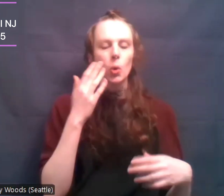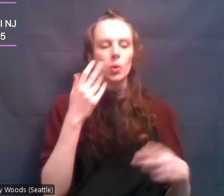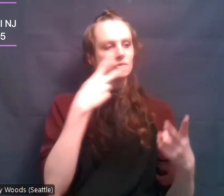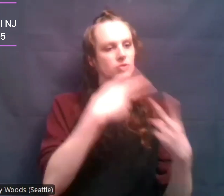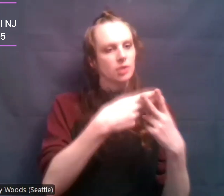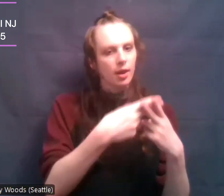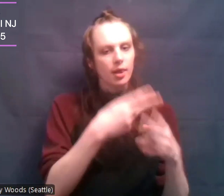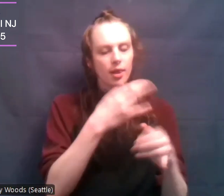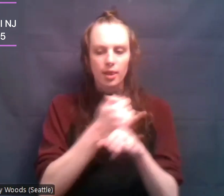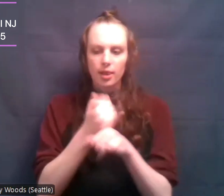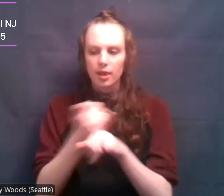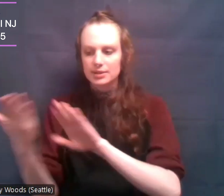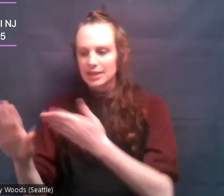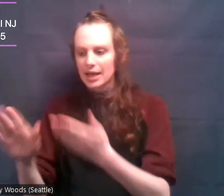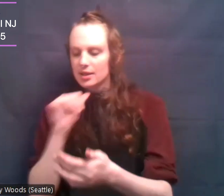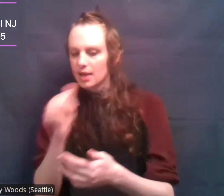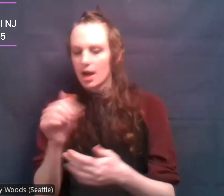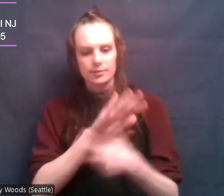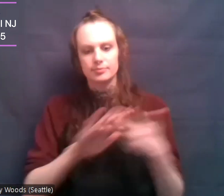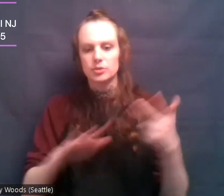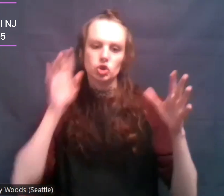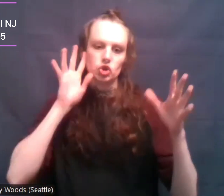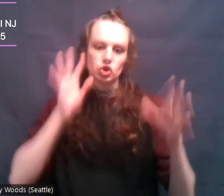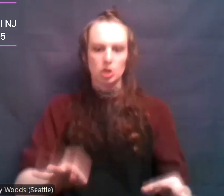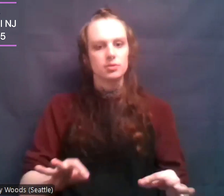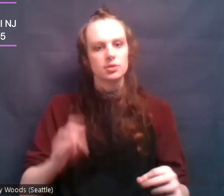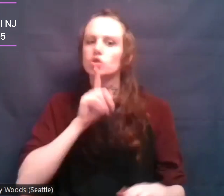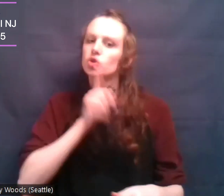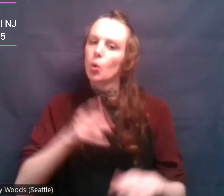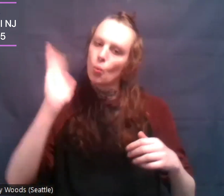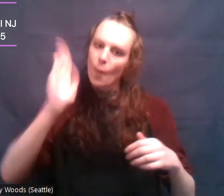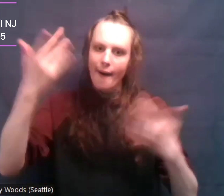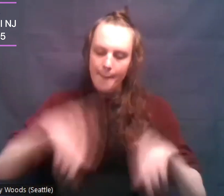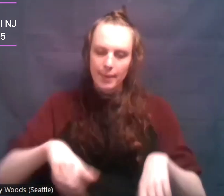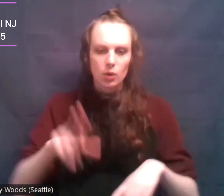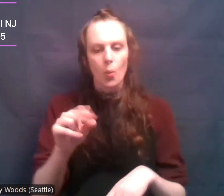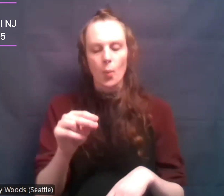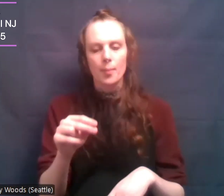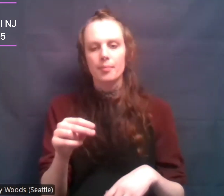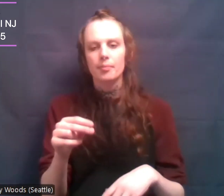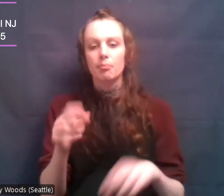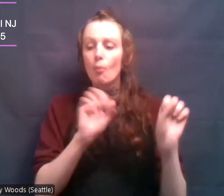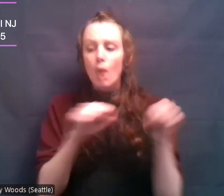anymore. You know, when I do God's will, there's not a certainty. They're a possibility, but they're not a certainty.